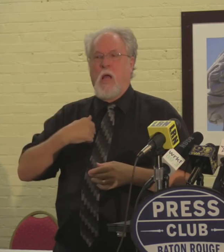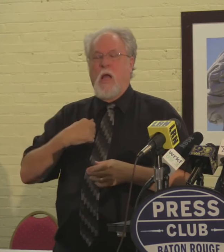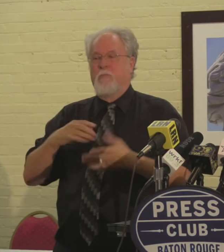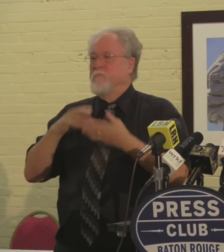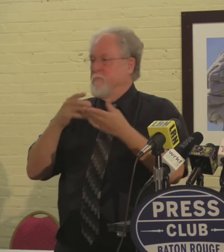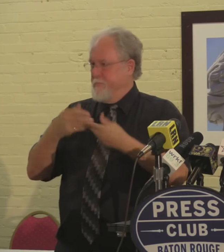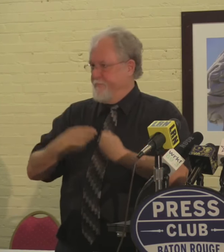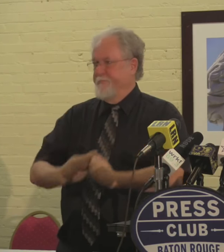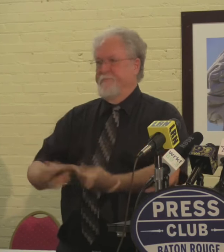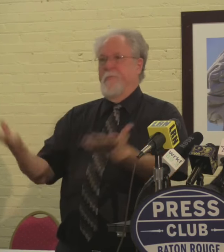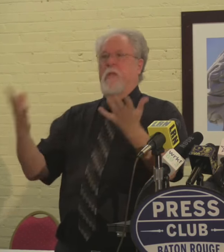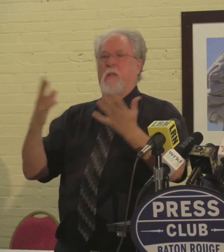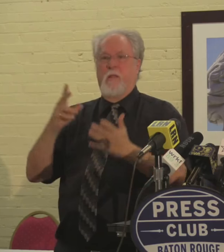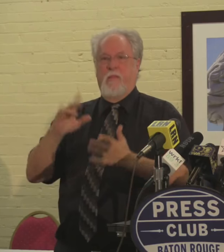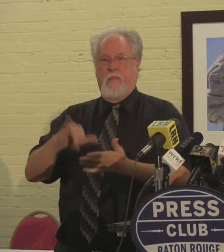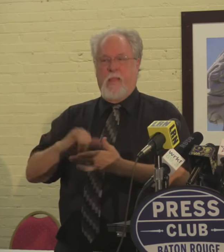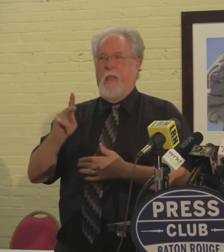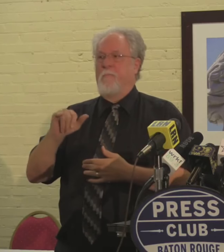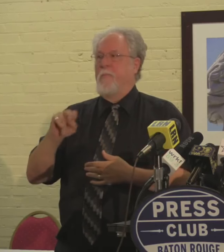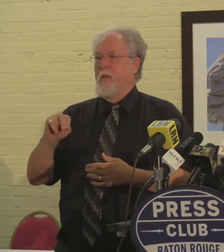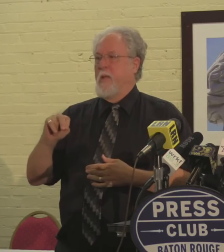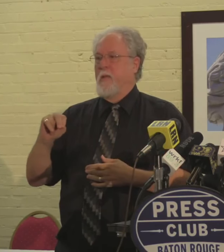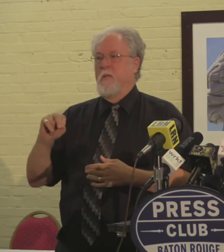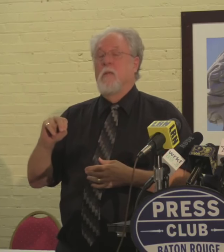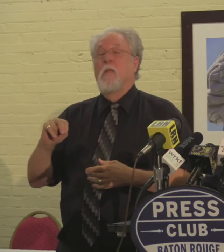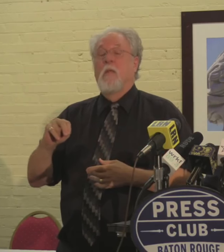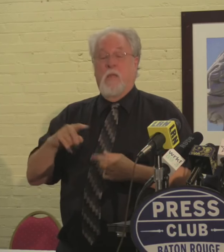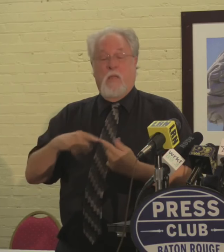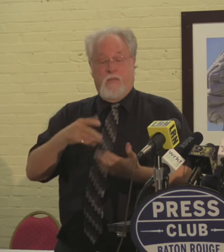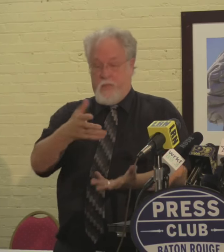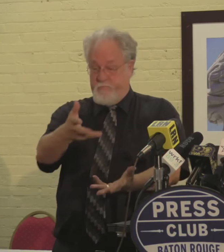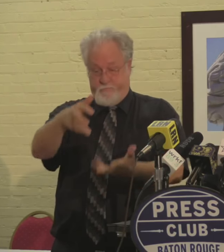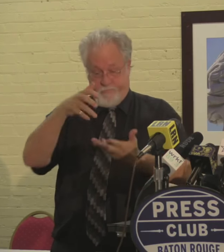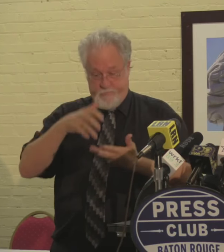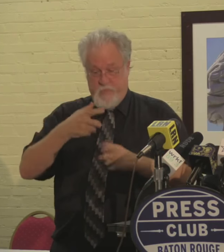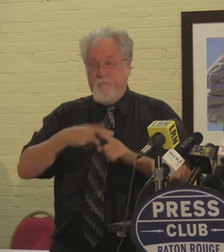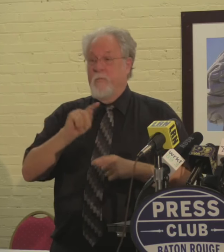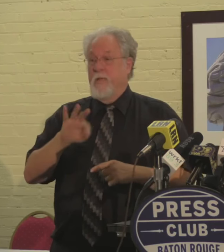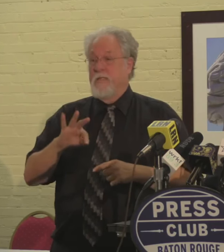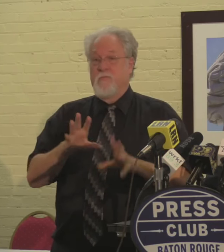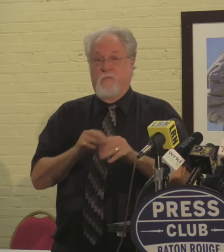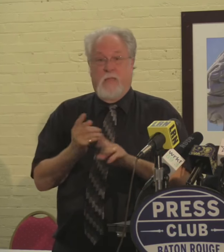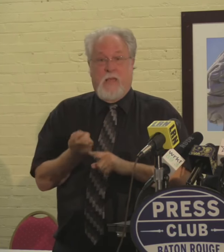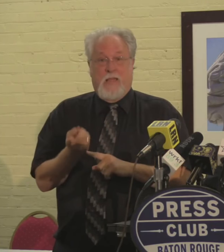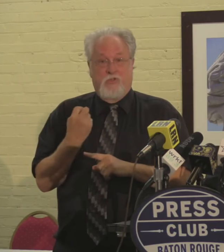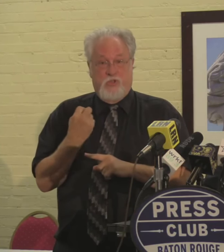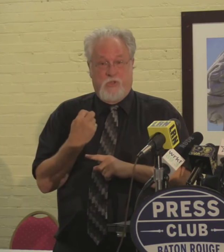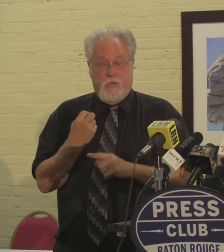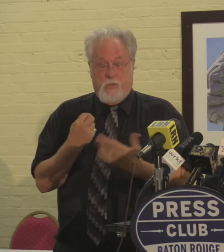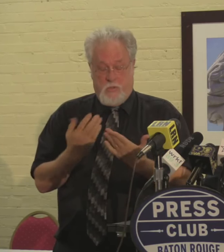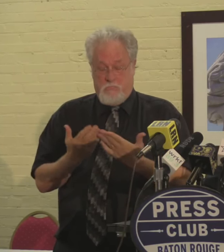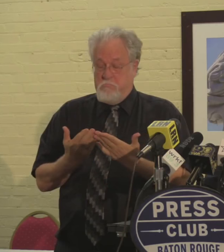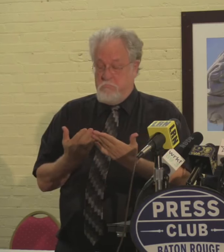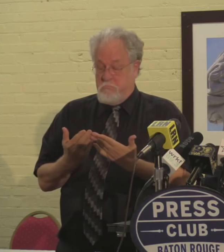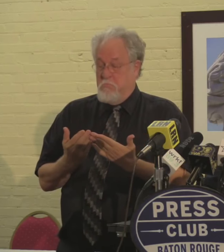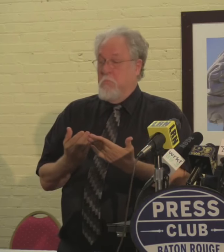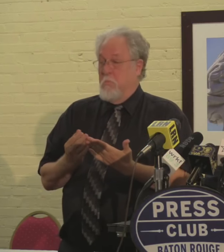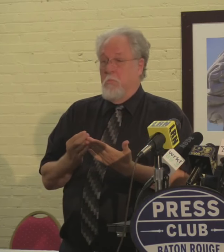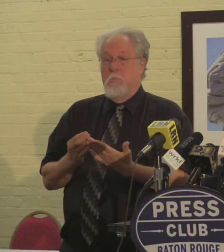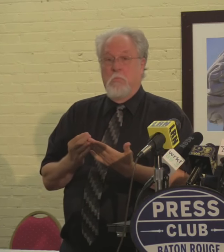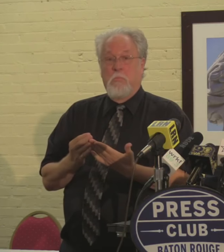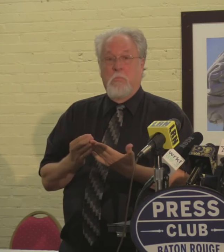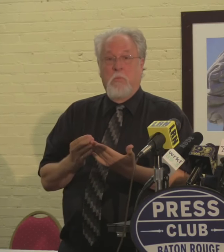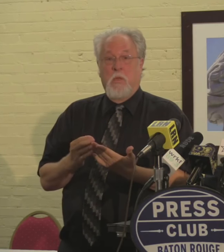plan weeks ago. Again, it comes from the task force that actually met last year and issued its report early in the